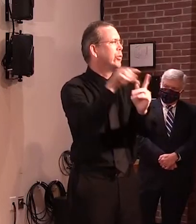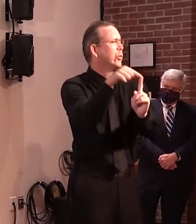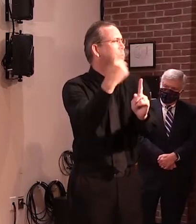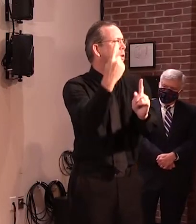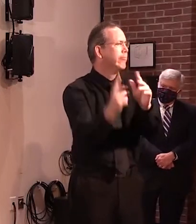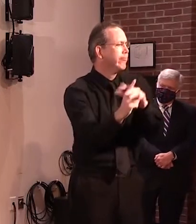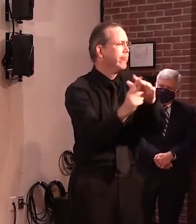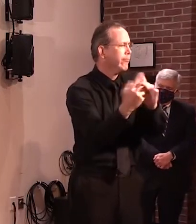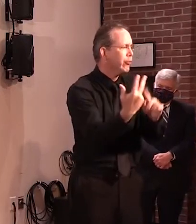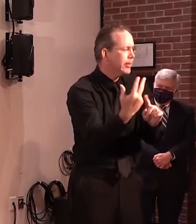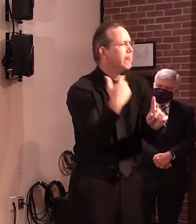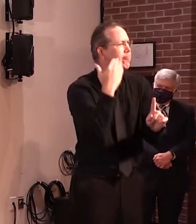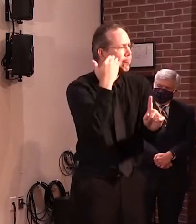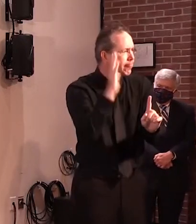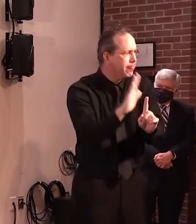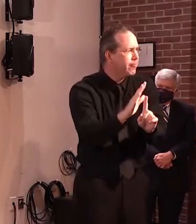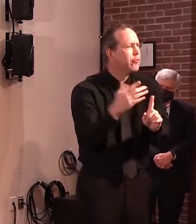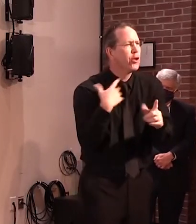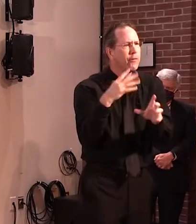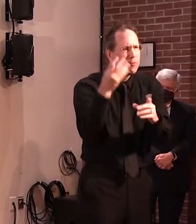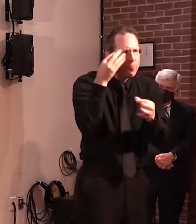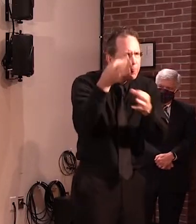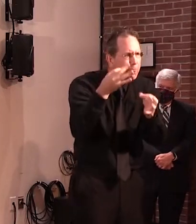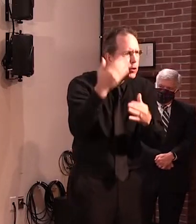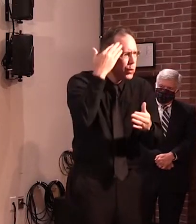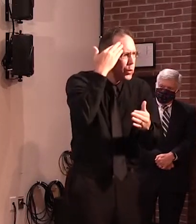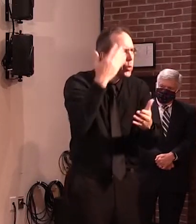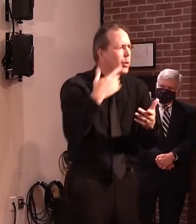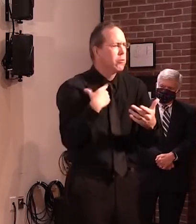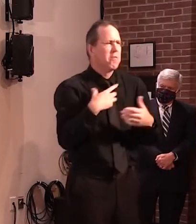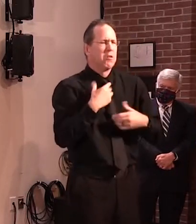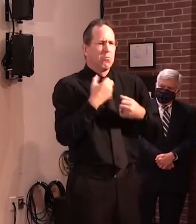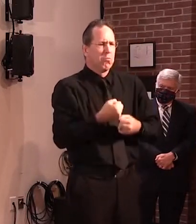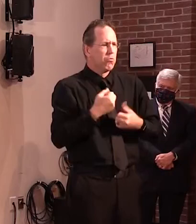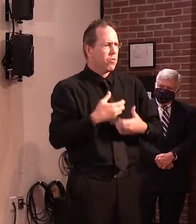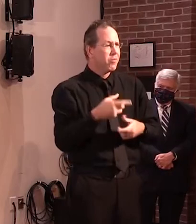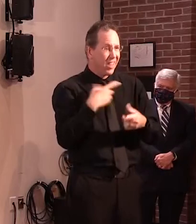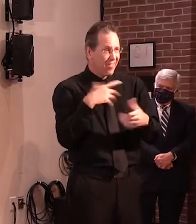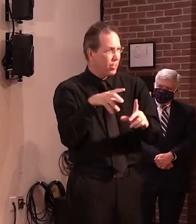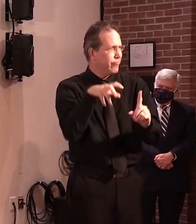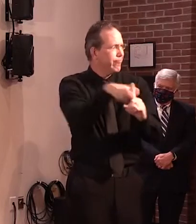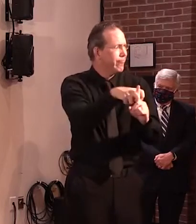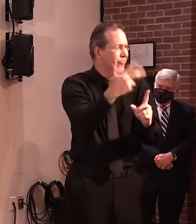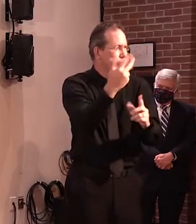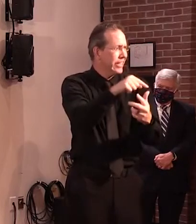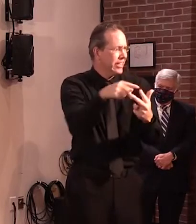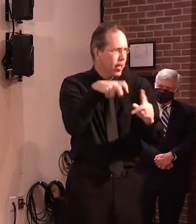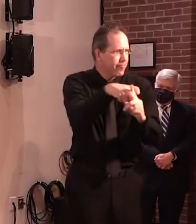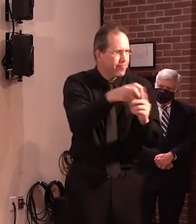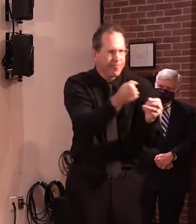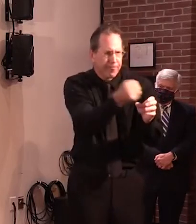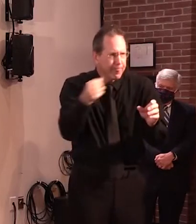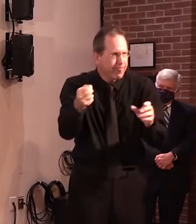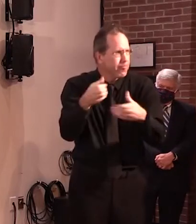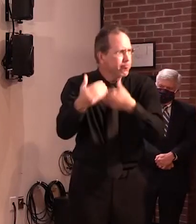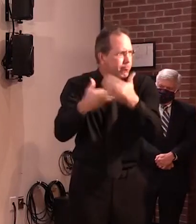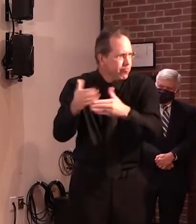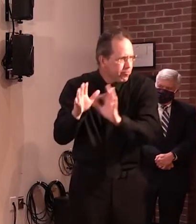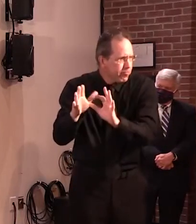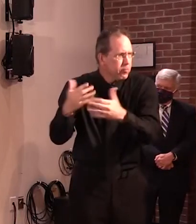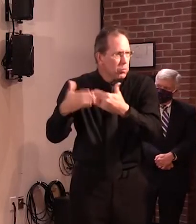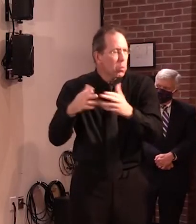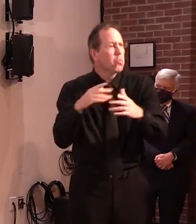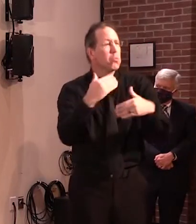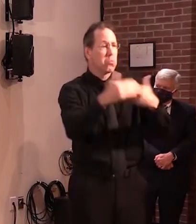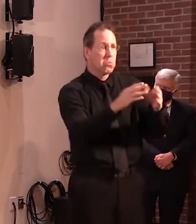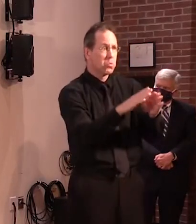record of containing spread, and we have strong protocols at schools to limit risk. As we talked